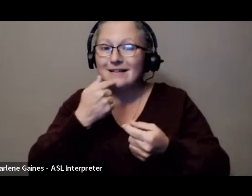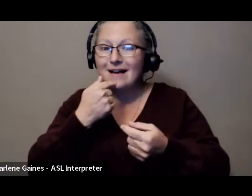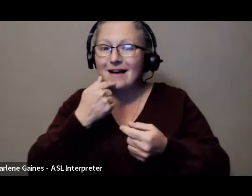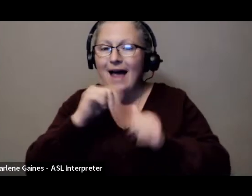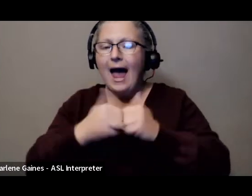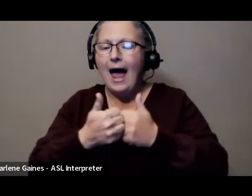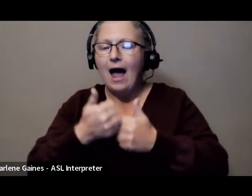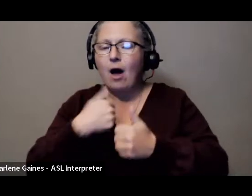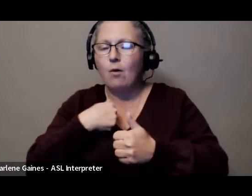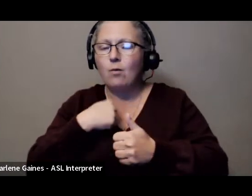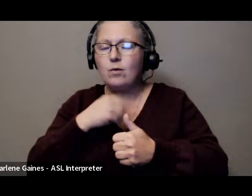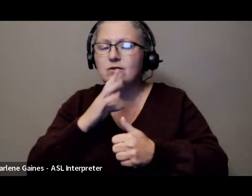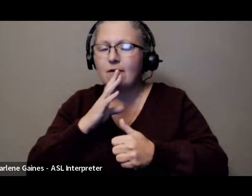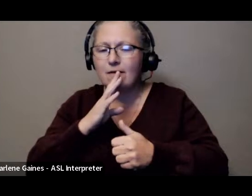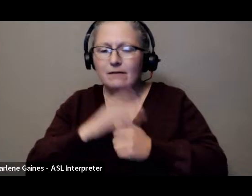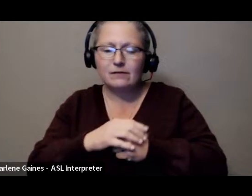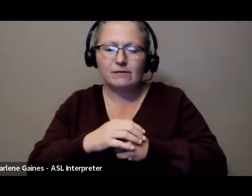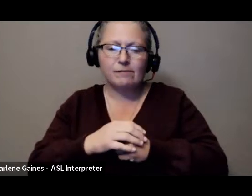how we were saying it.